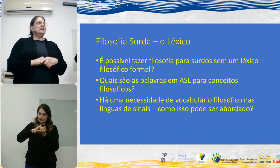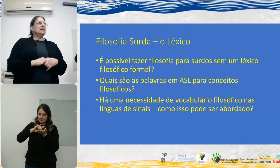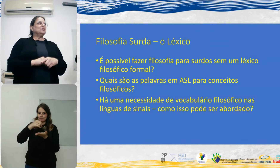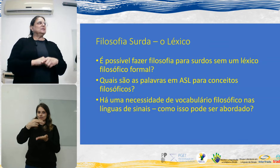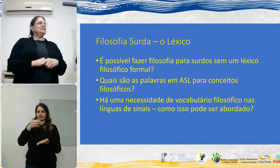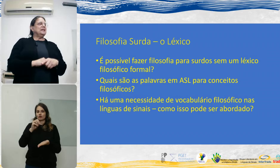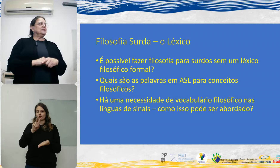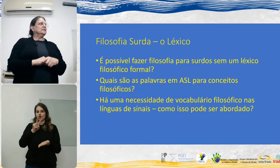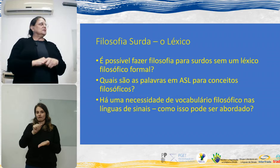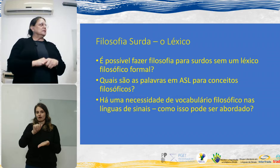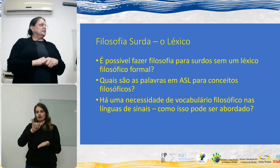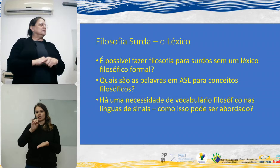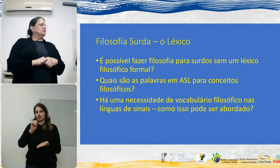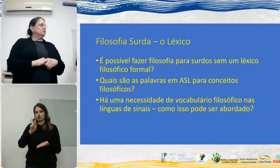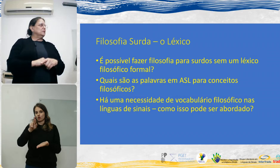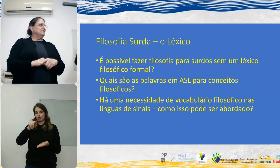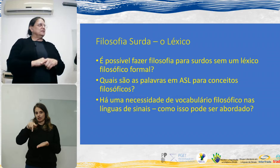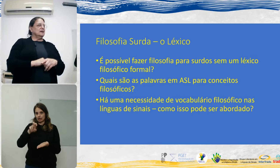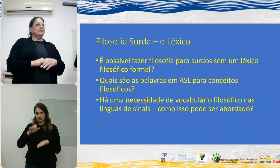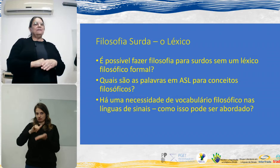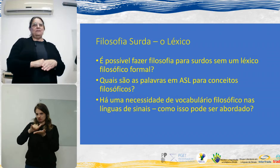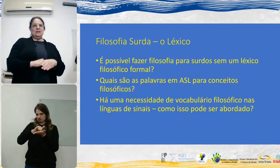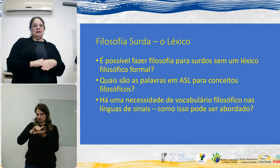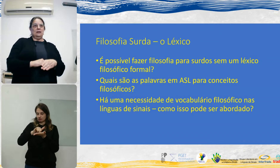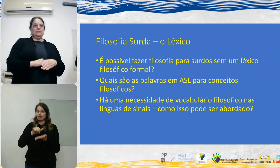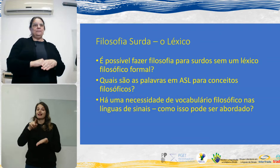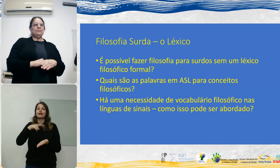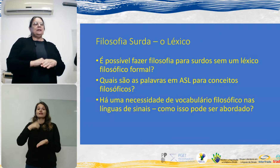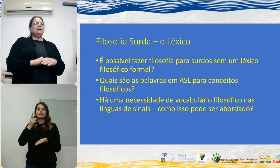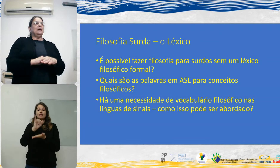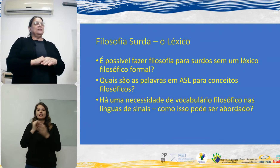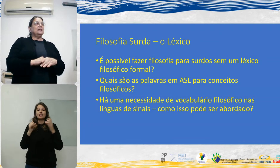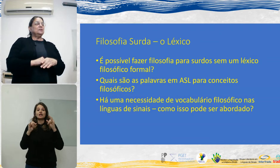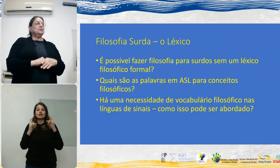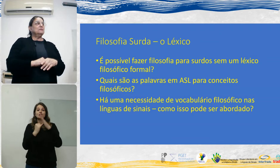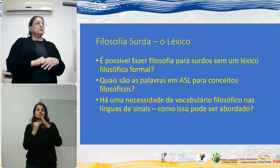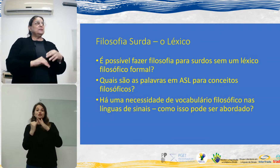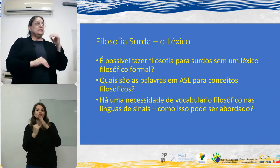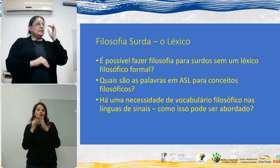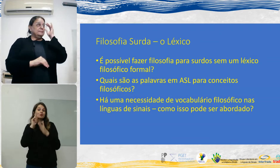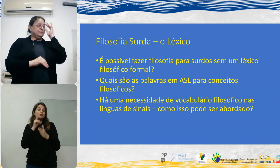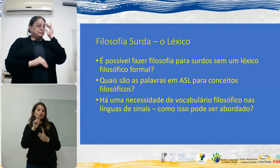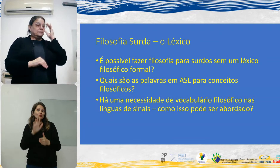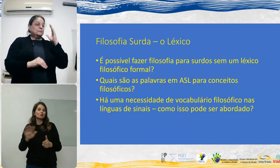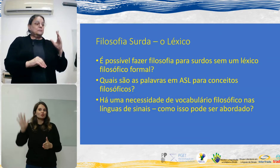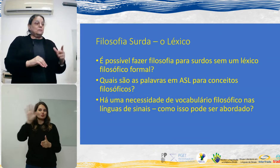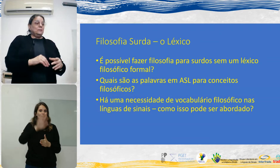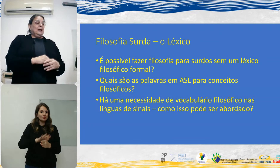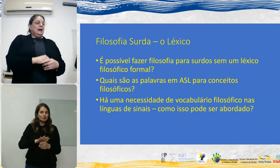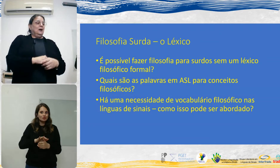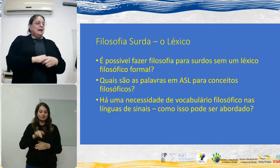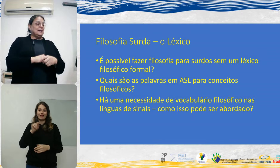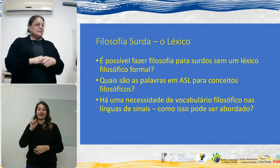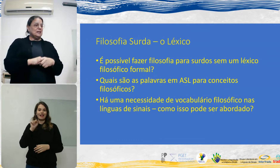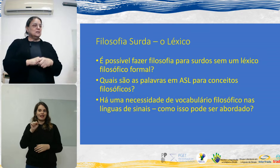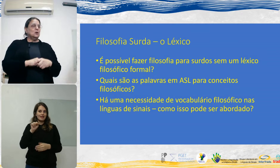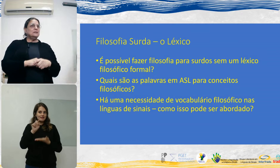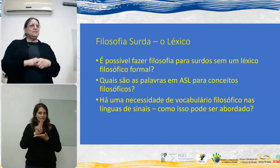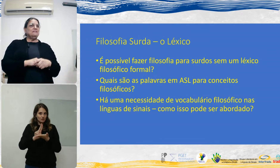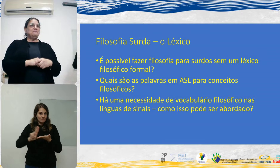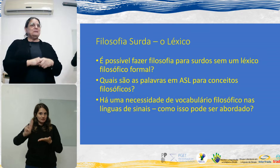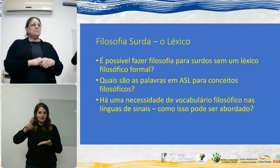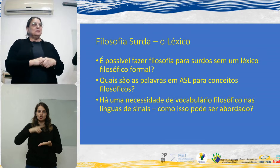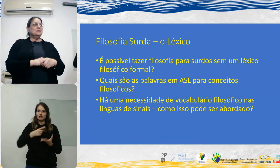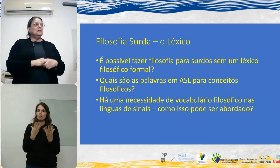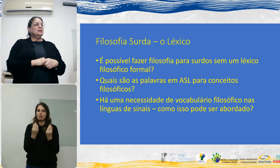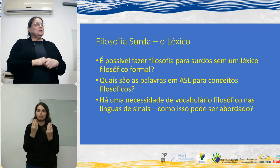the National Technical Institute of the Deaf there. And that university has a lot of